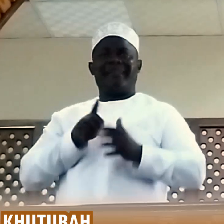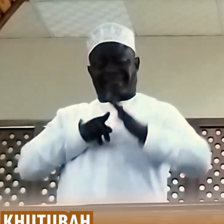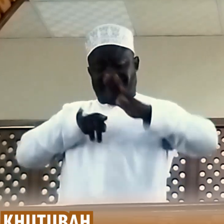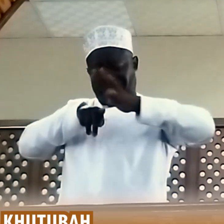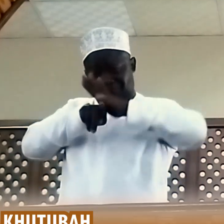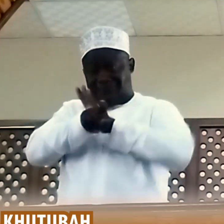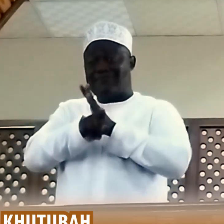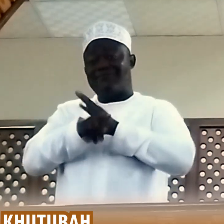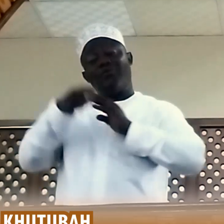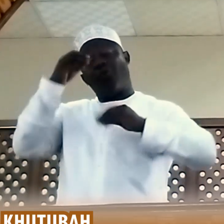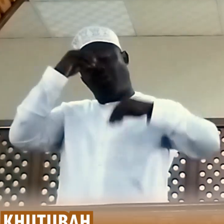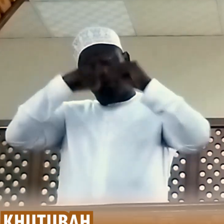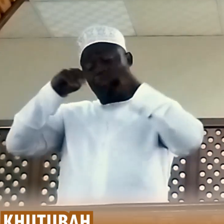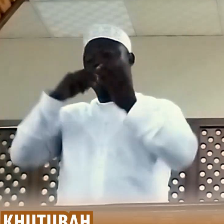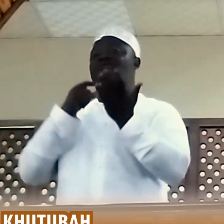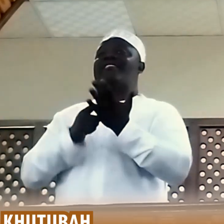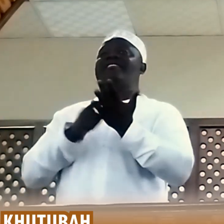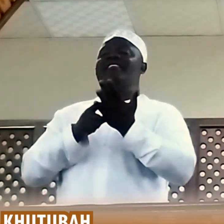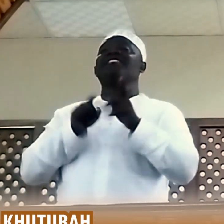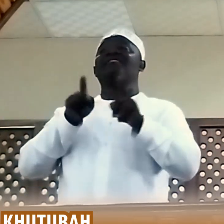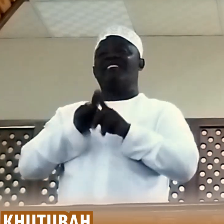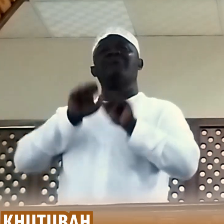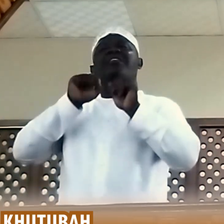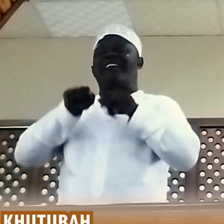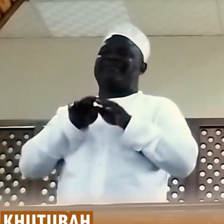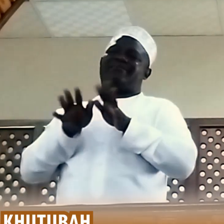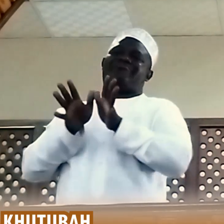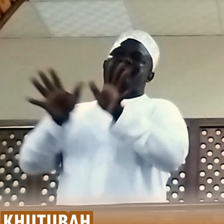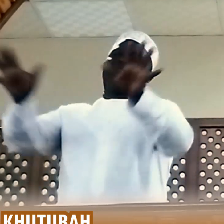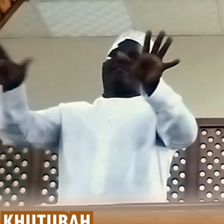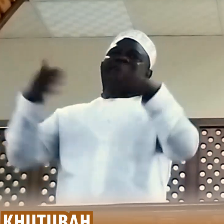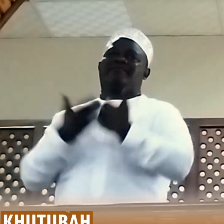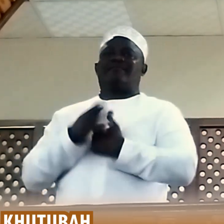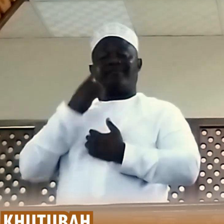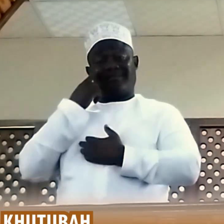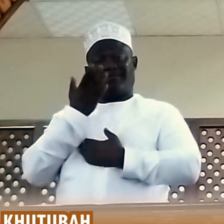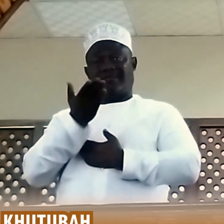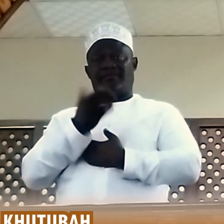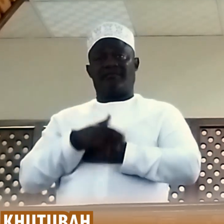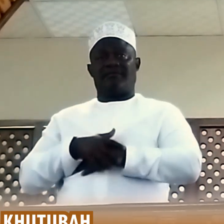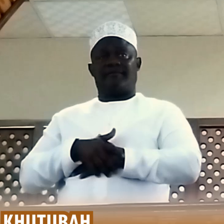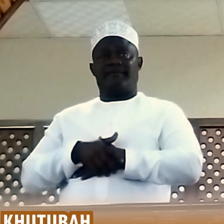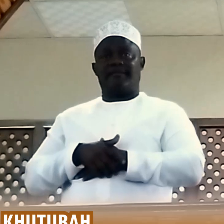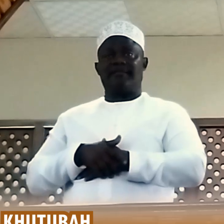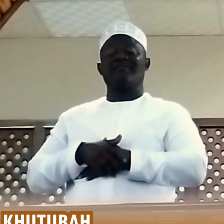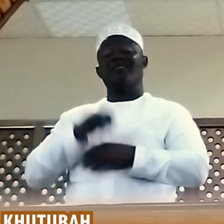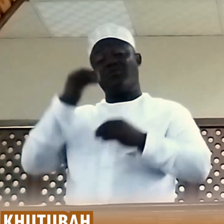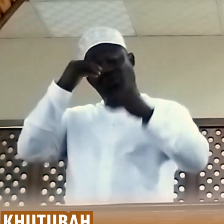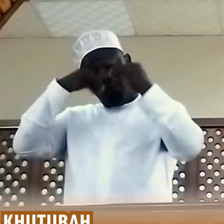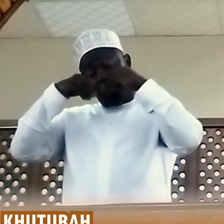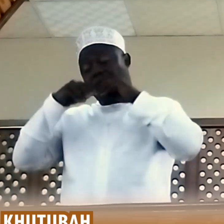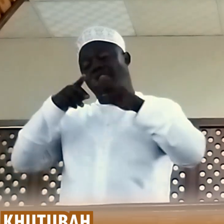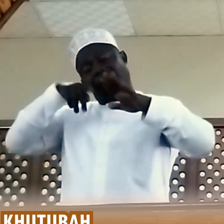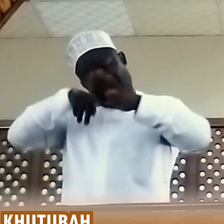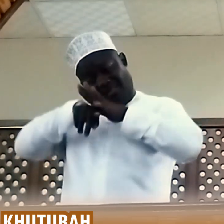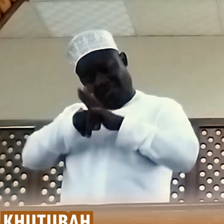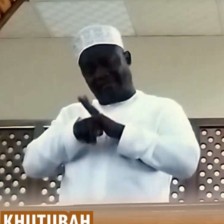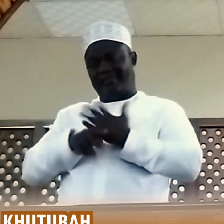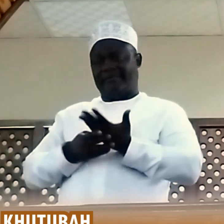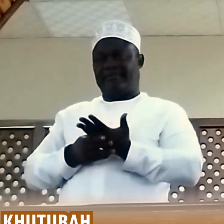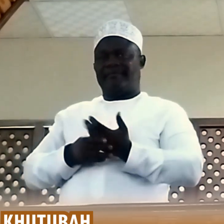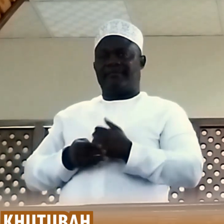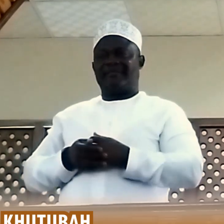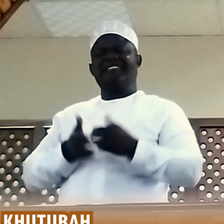Okuyingira kw'enguzi mu ggwanga ebyo byonna bisobola okutambula. Geshi eyingira